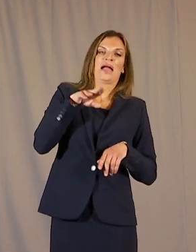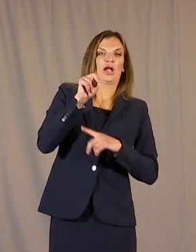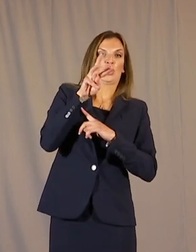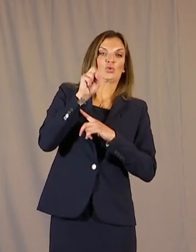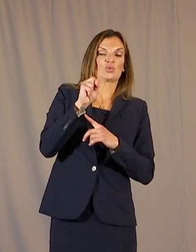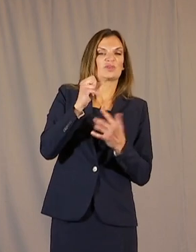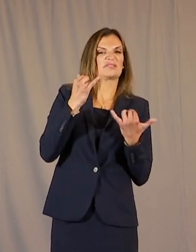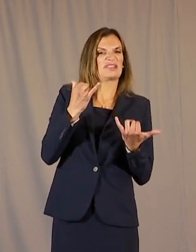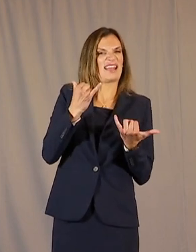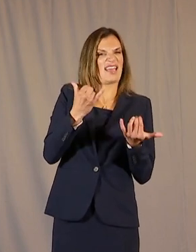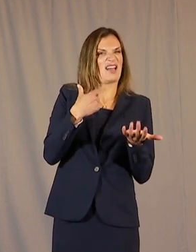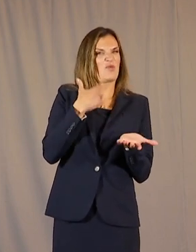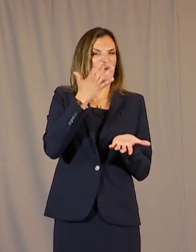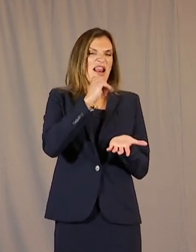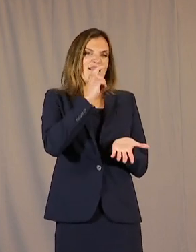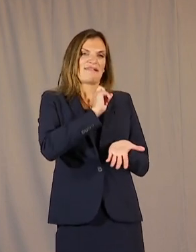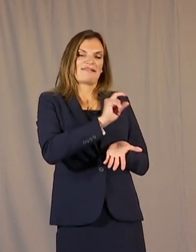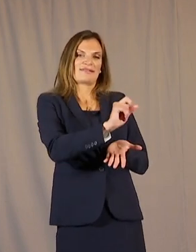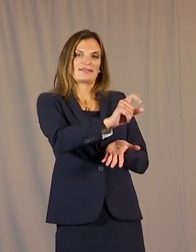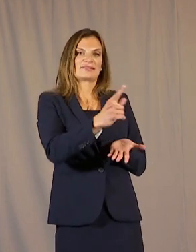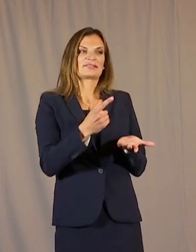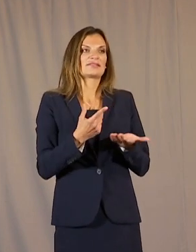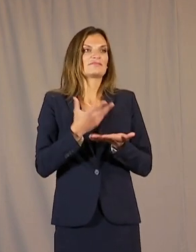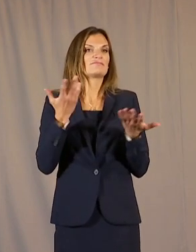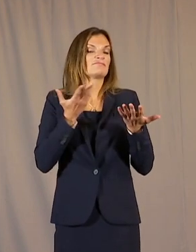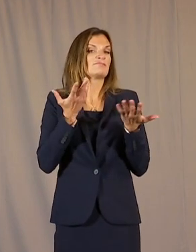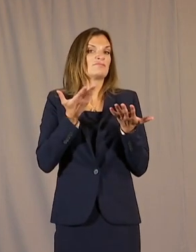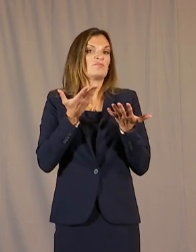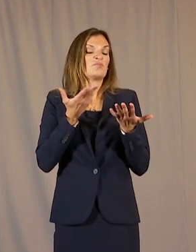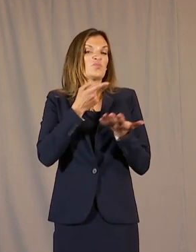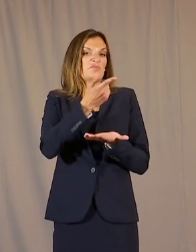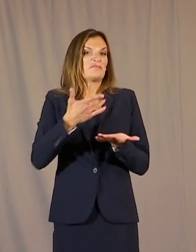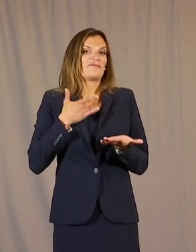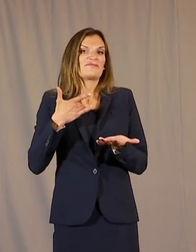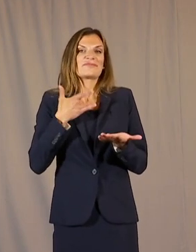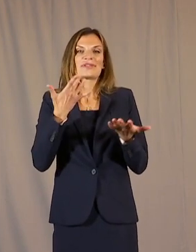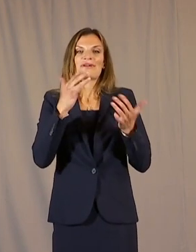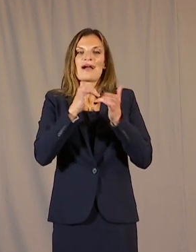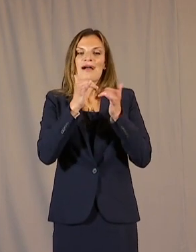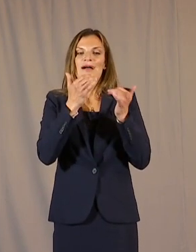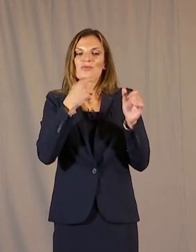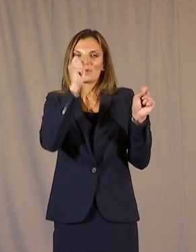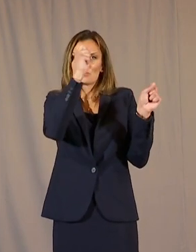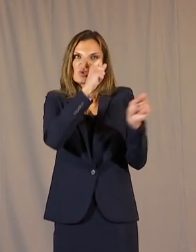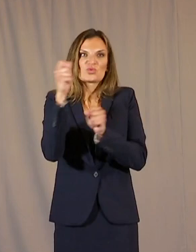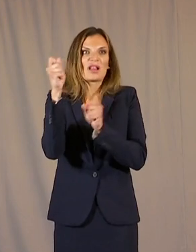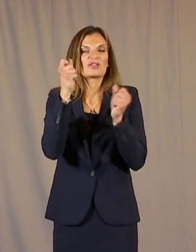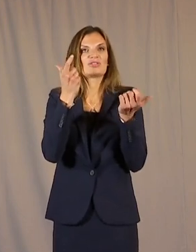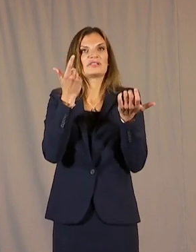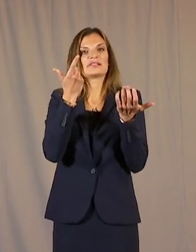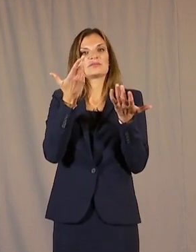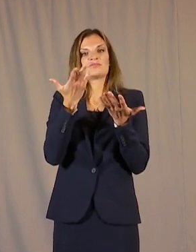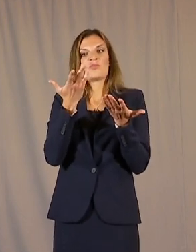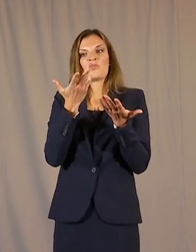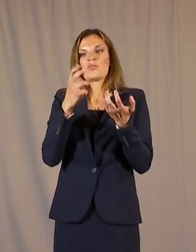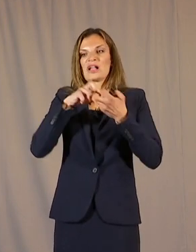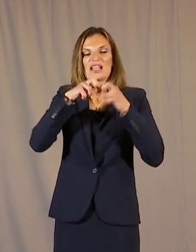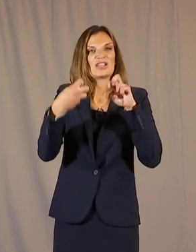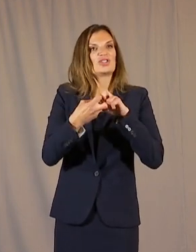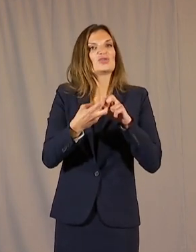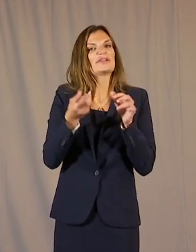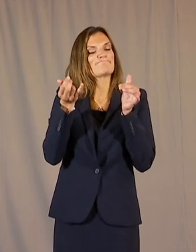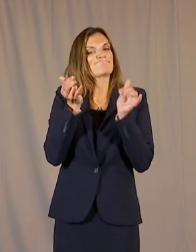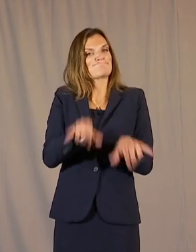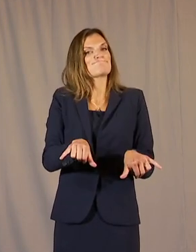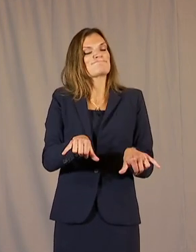collectively? What kinds of strategies or issues are we still facing